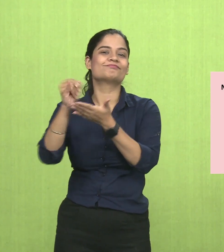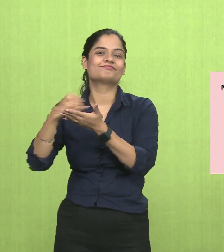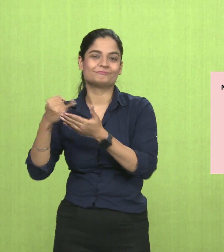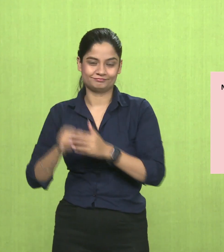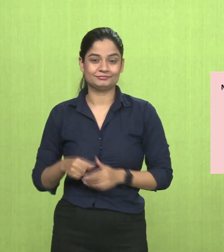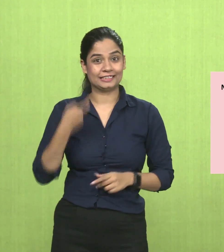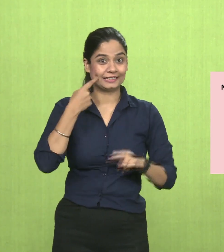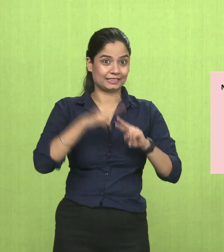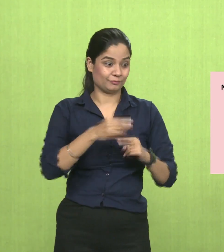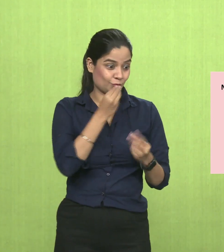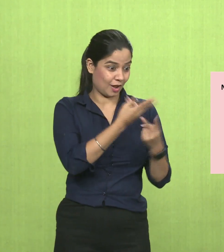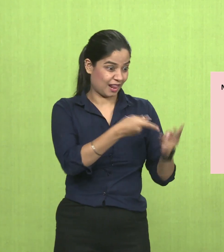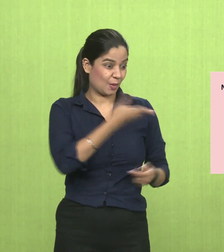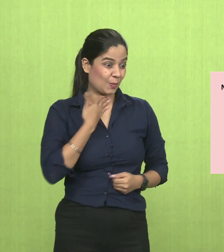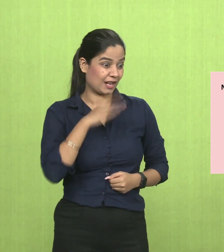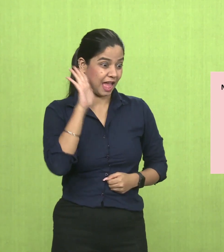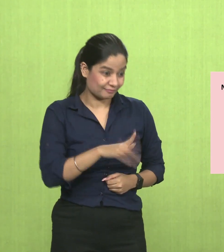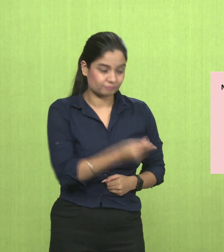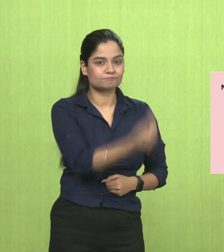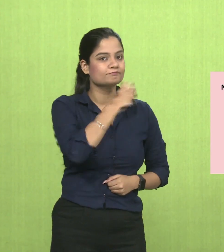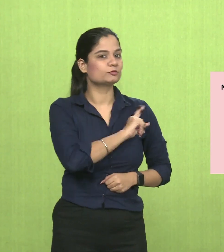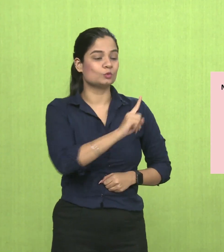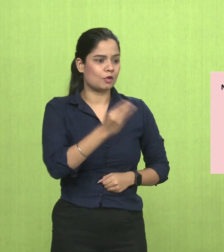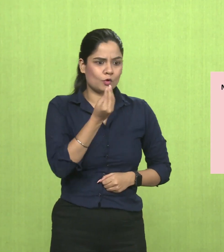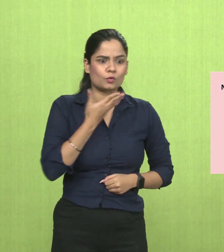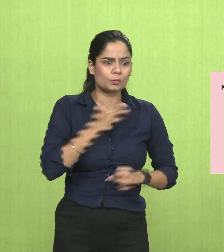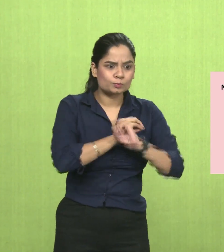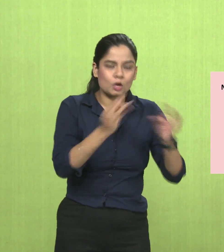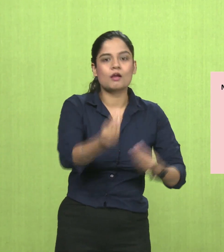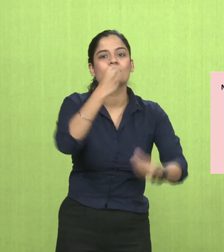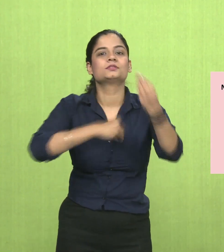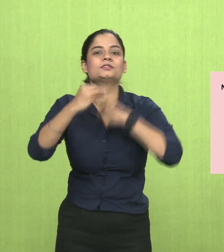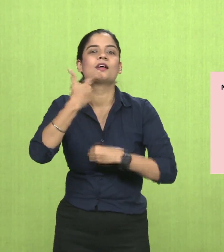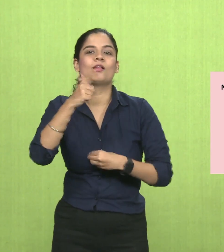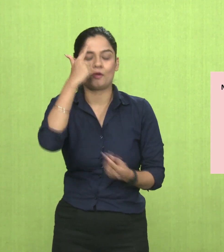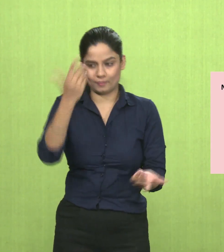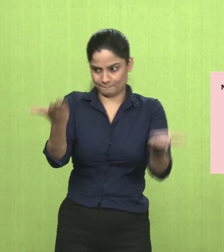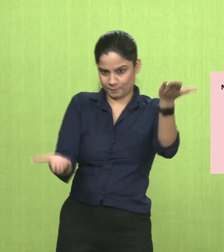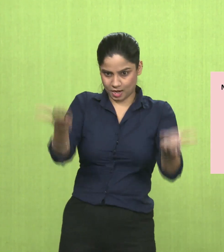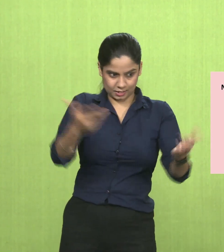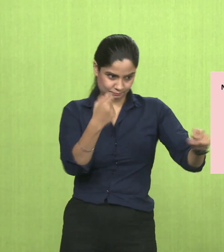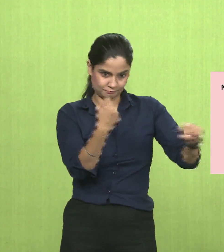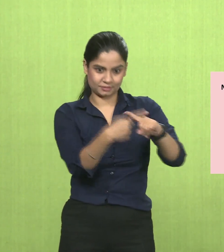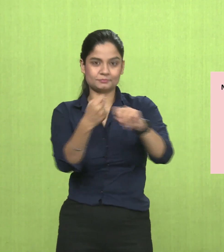Normal diet with no sugar. If you have diabetes, do not intake sugar. Have a normal diet without any